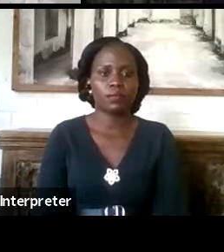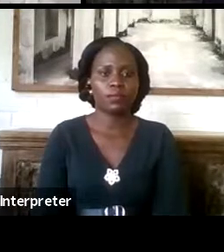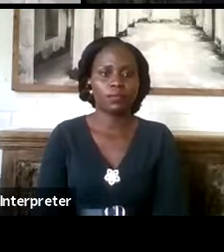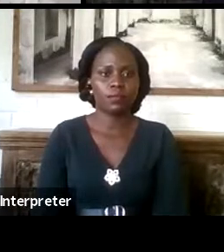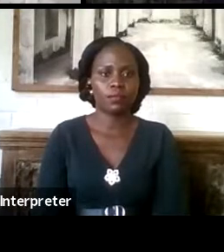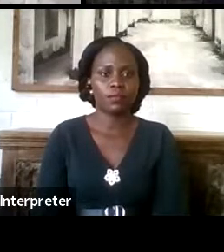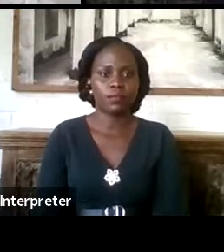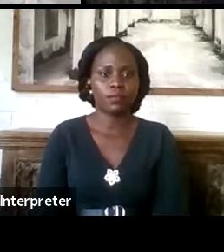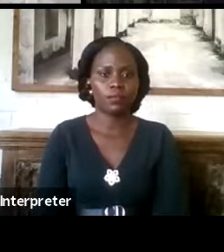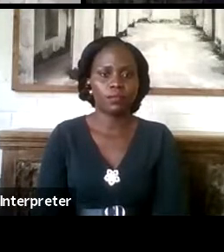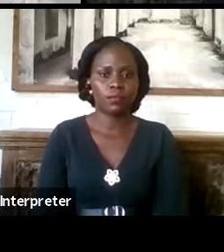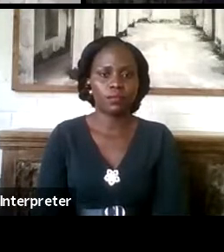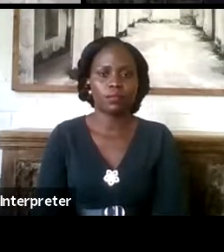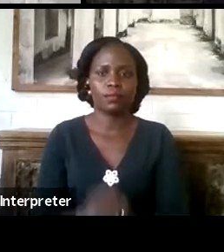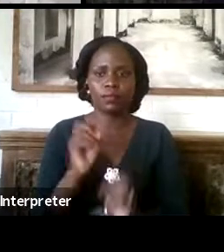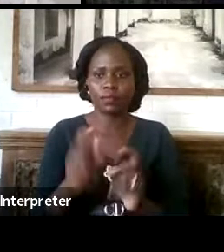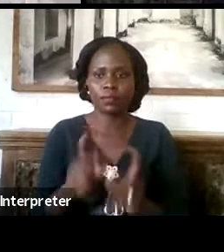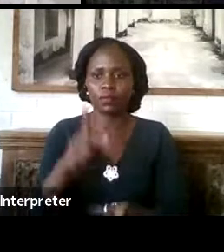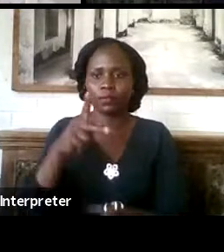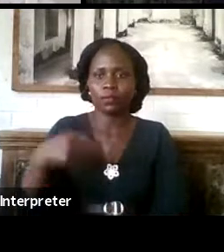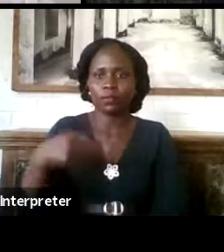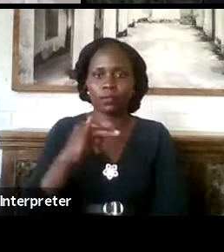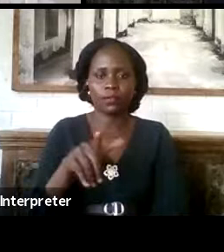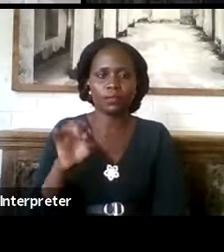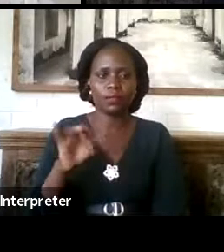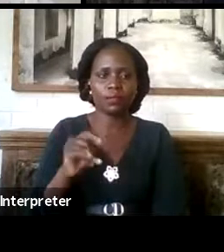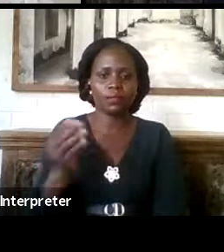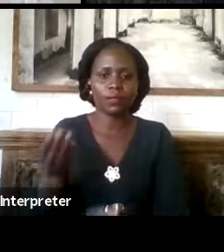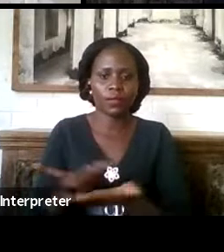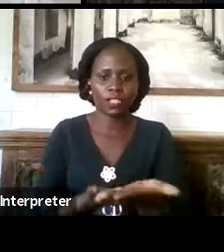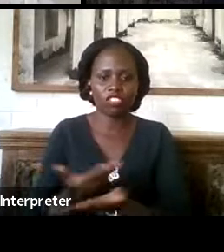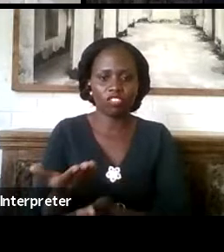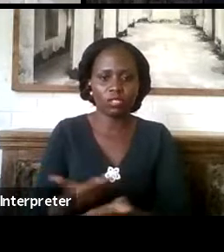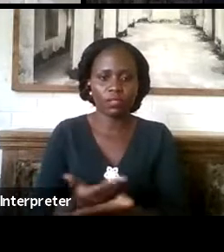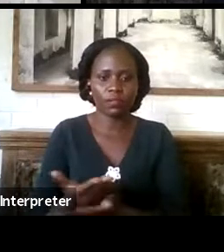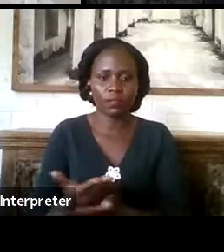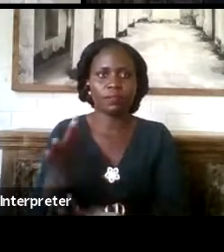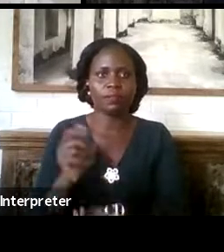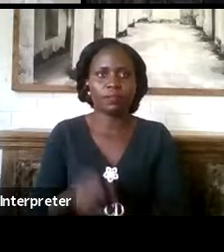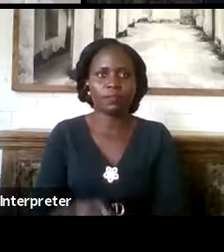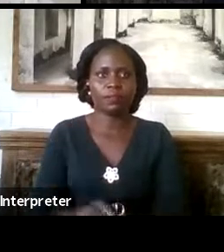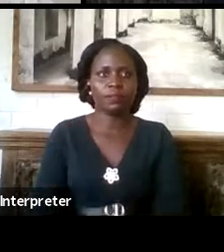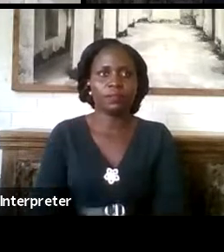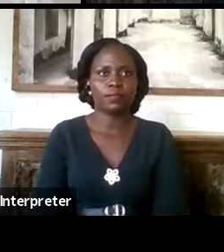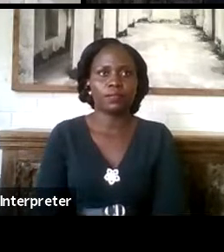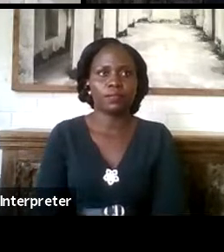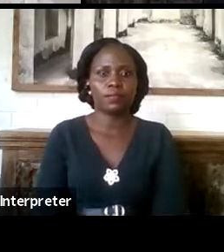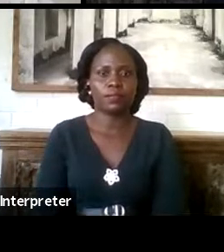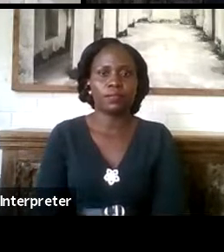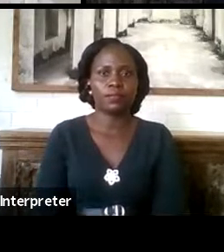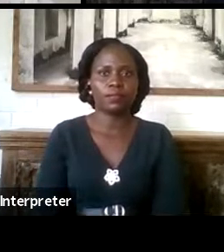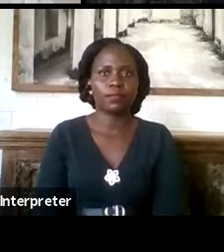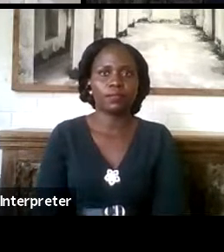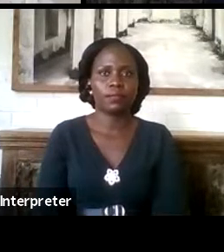Philip's question in the chat, then we fire it to the panelists. So, Madam